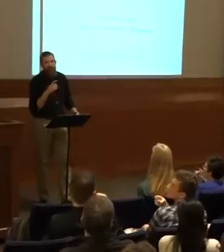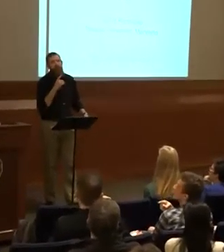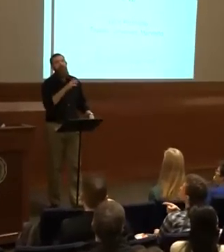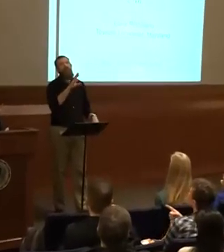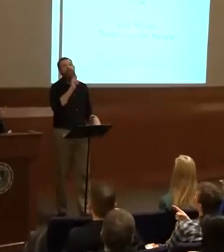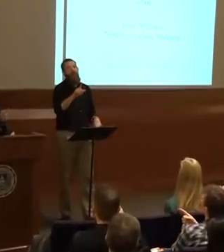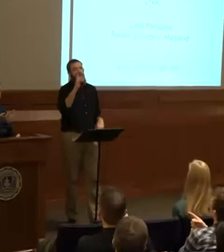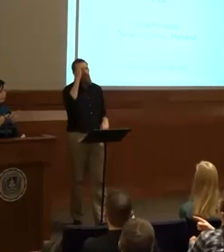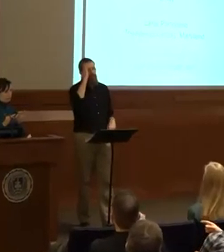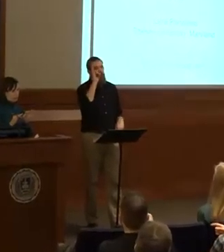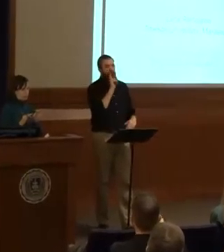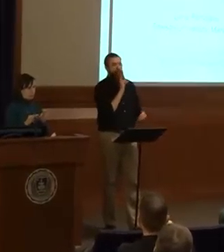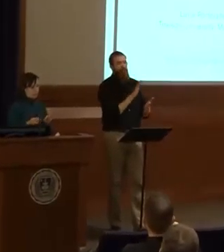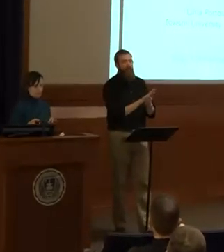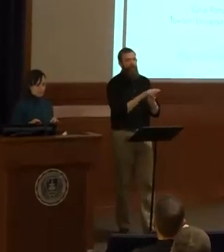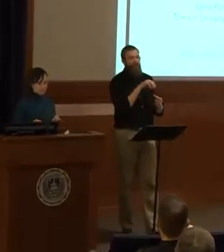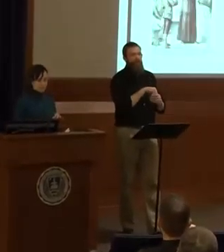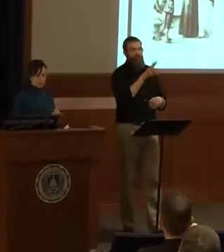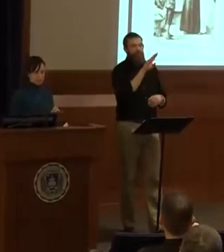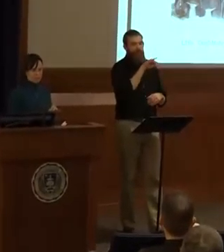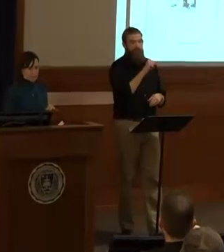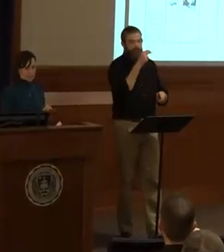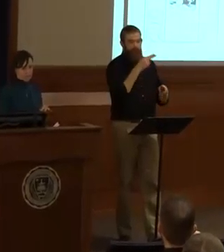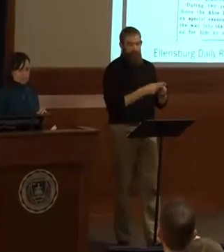Yeah, would somebody, could you,